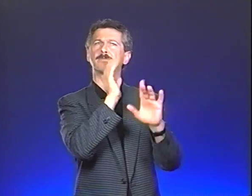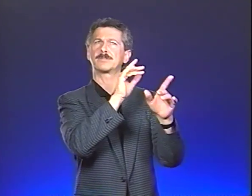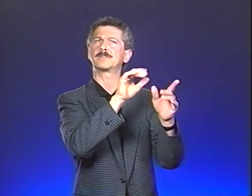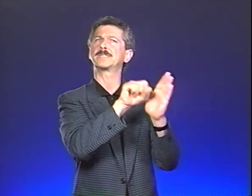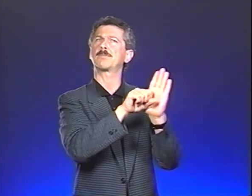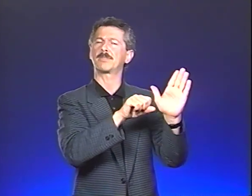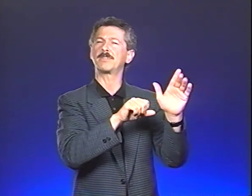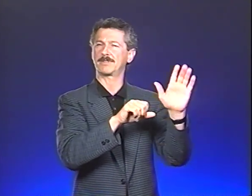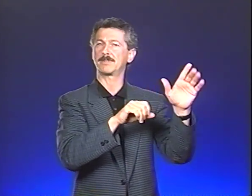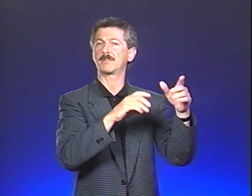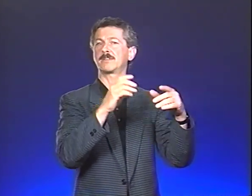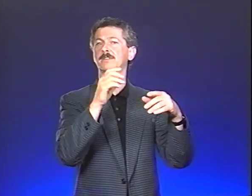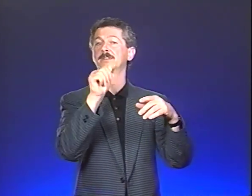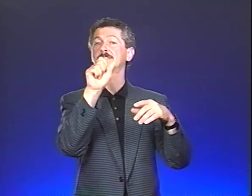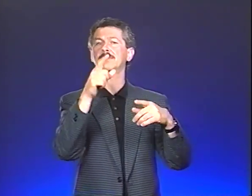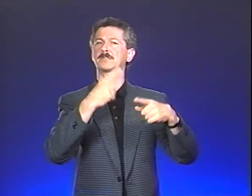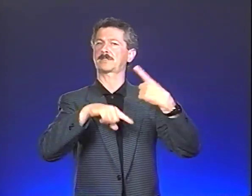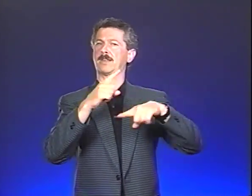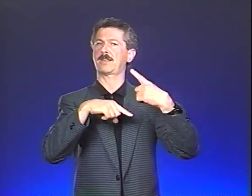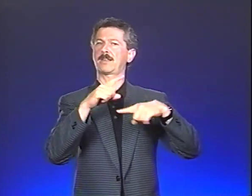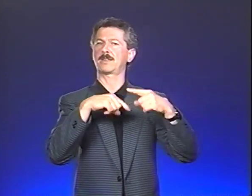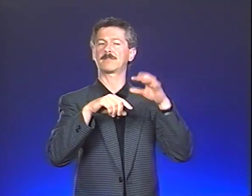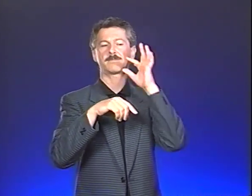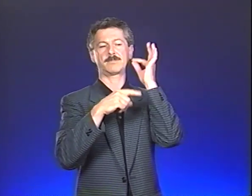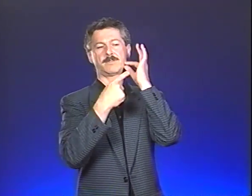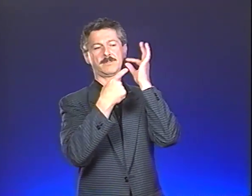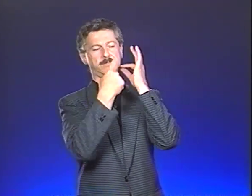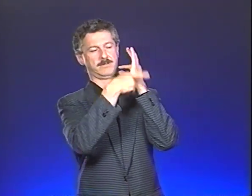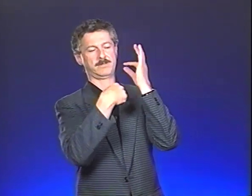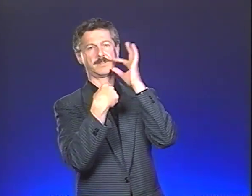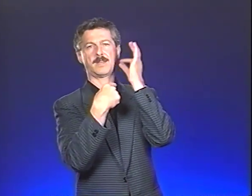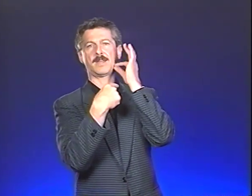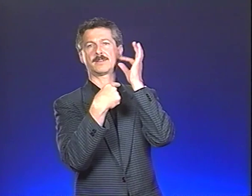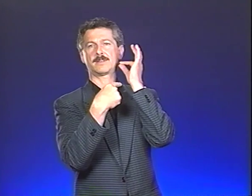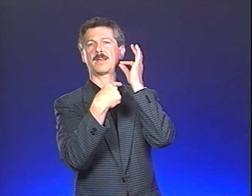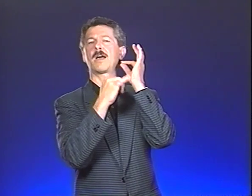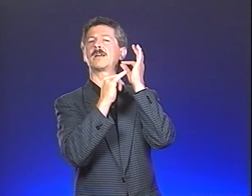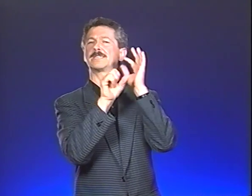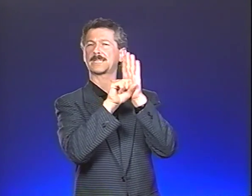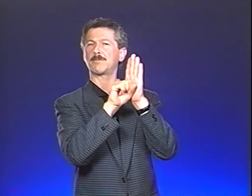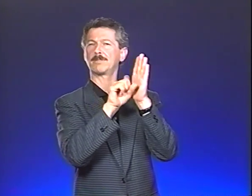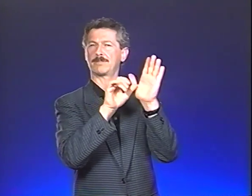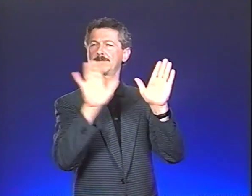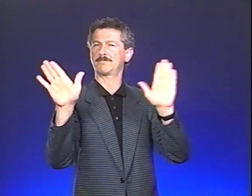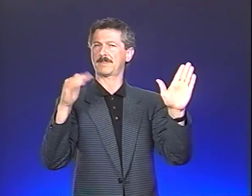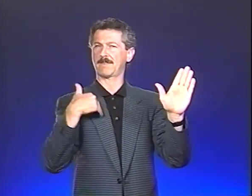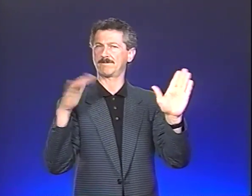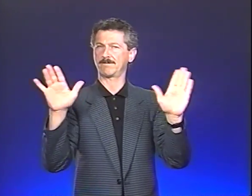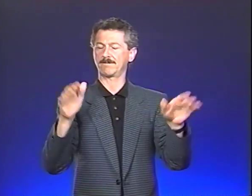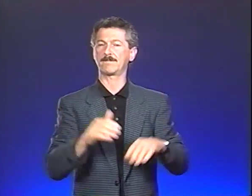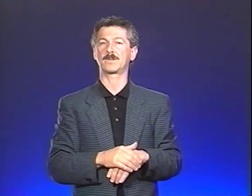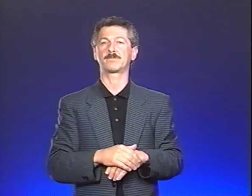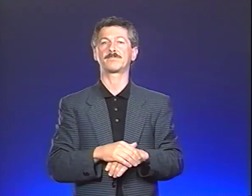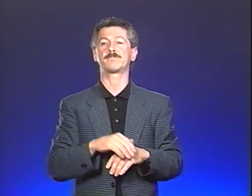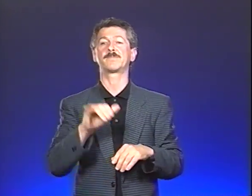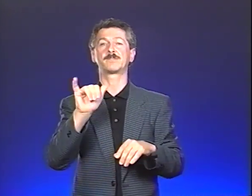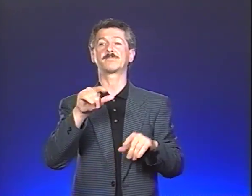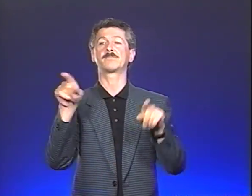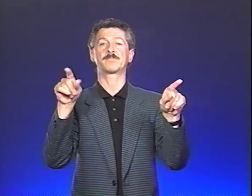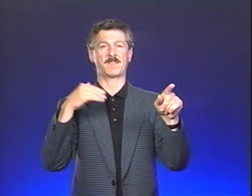K, A, and T are symbols to represent cat. ASL also uses symbols such as this sign that we gloss